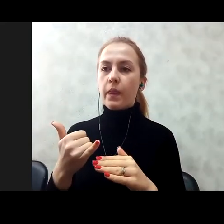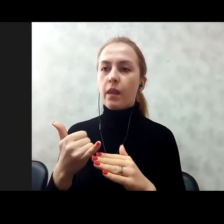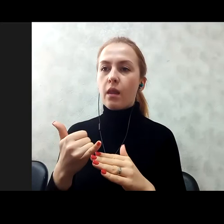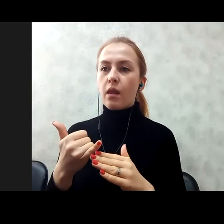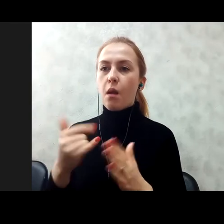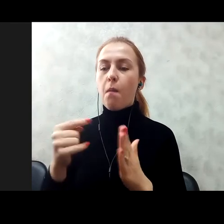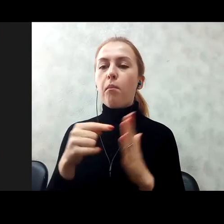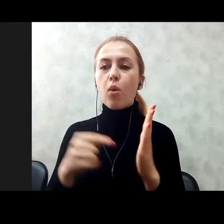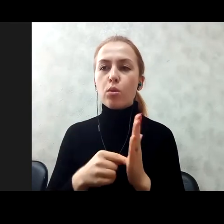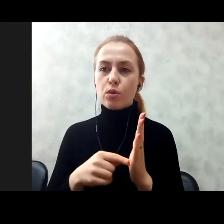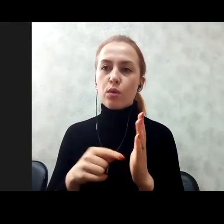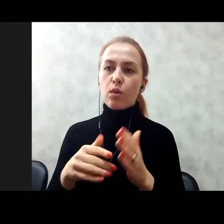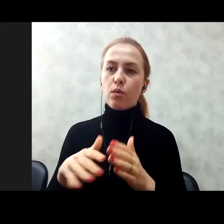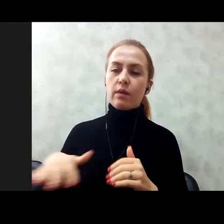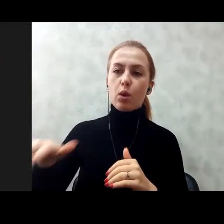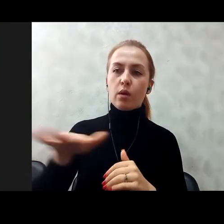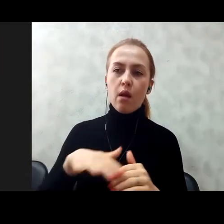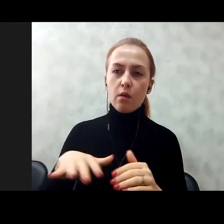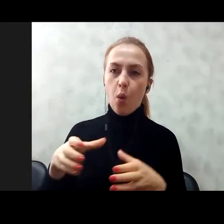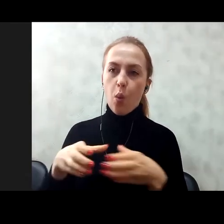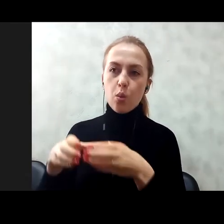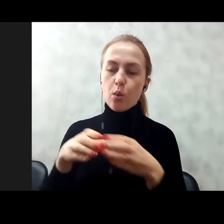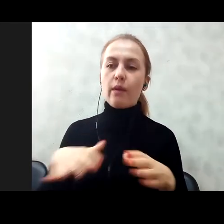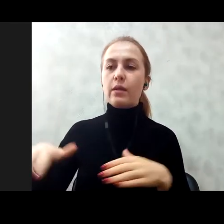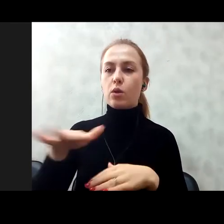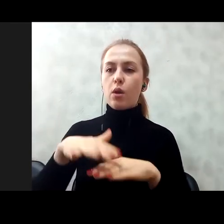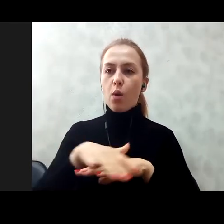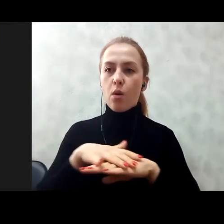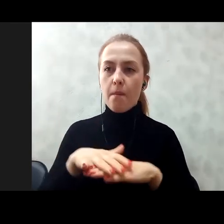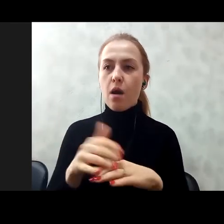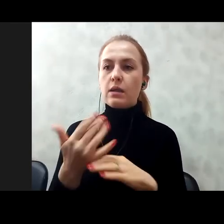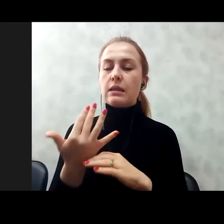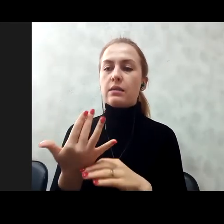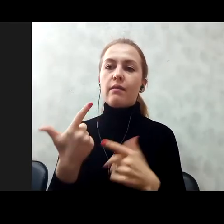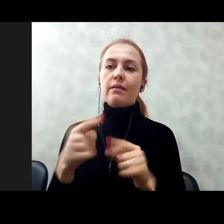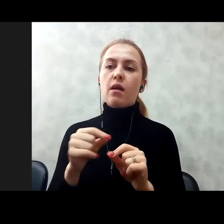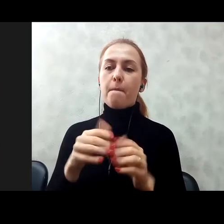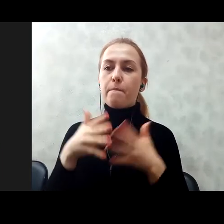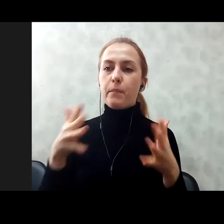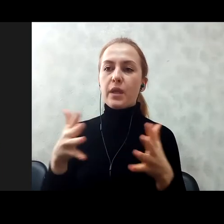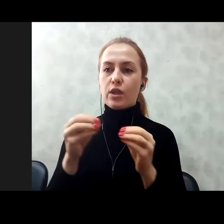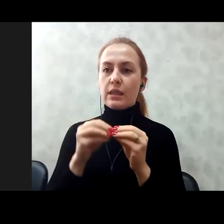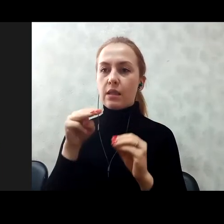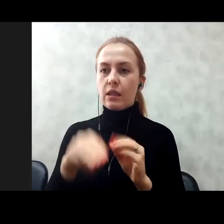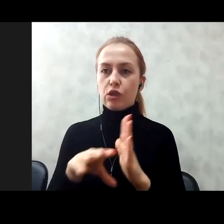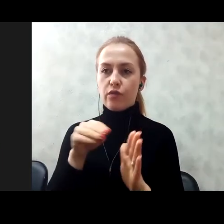for division of territorial communities into election districts.